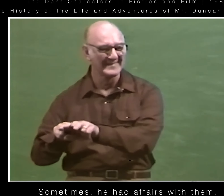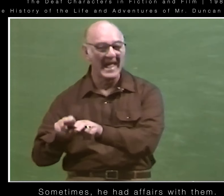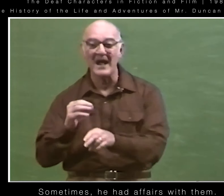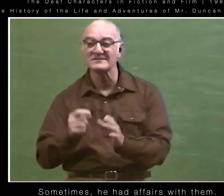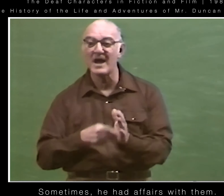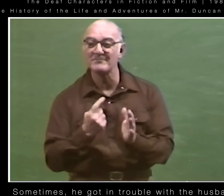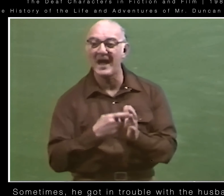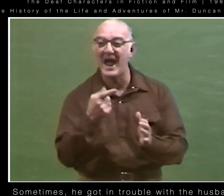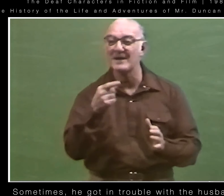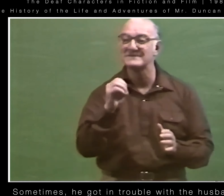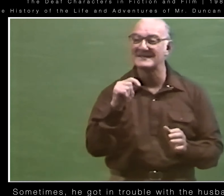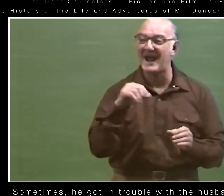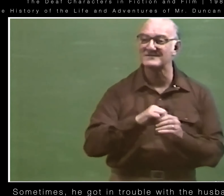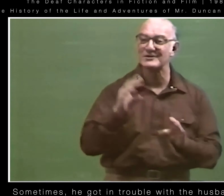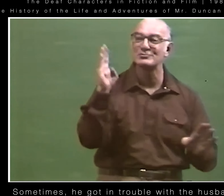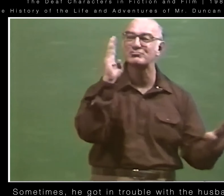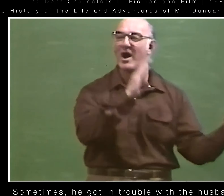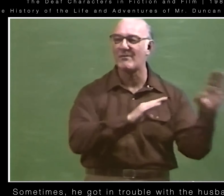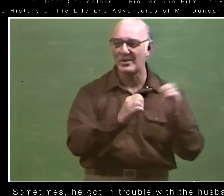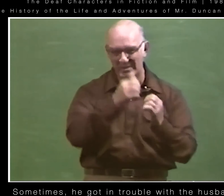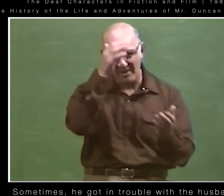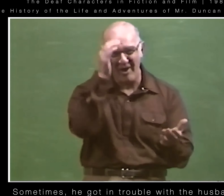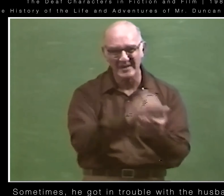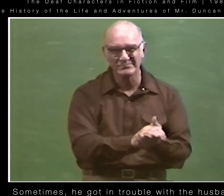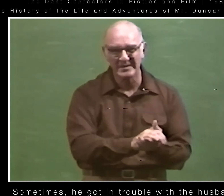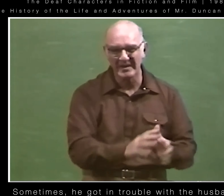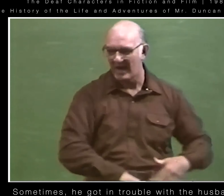And sometimes gets in trouble with the husband.